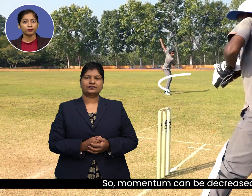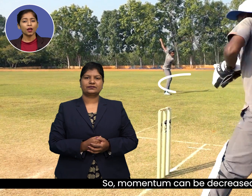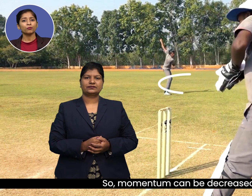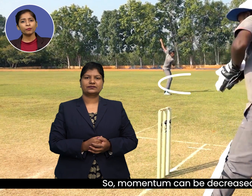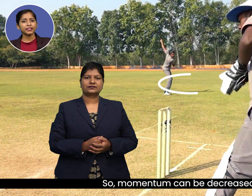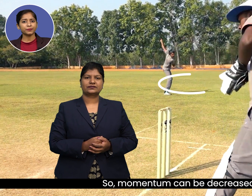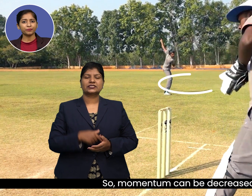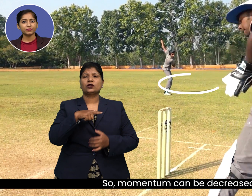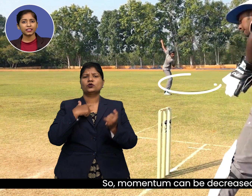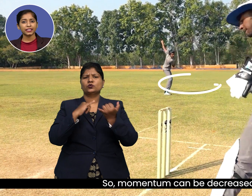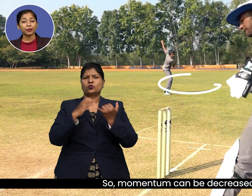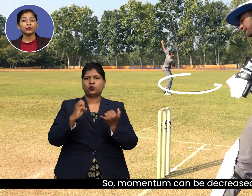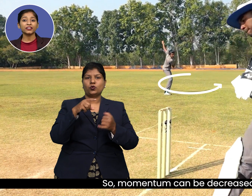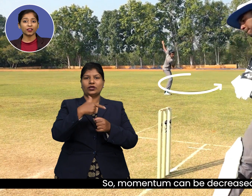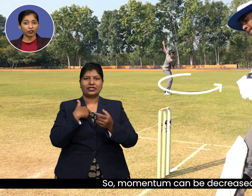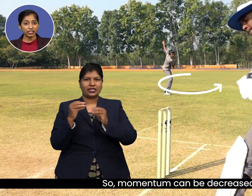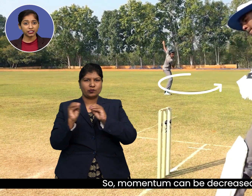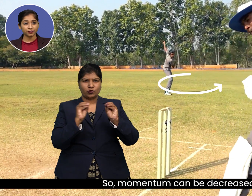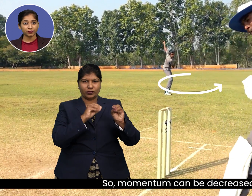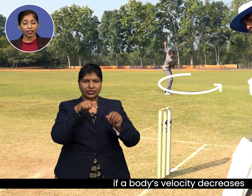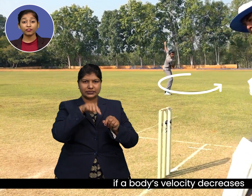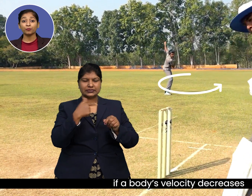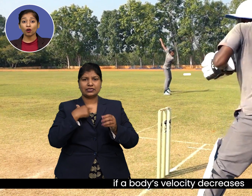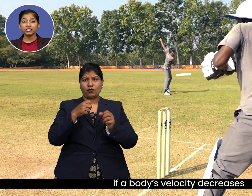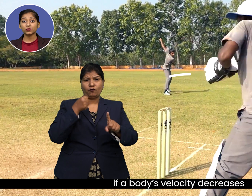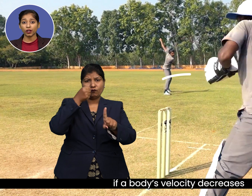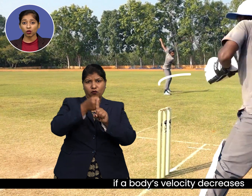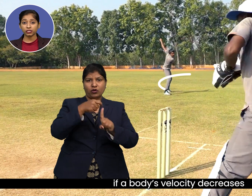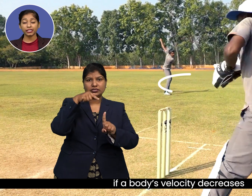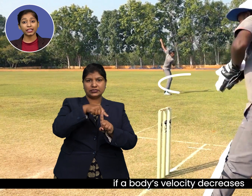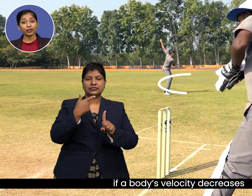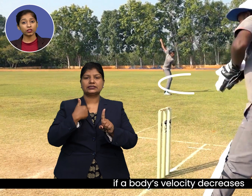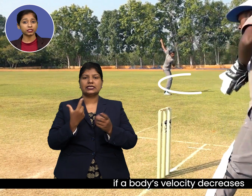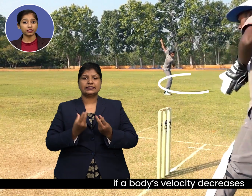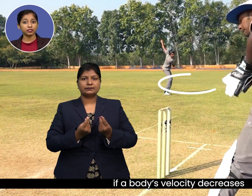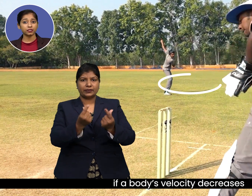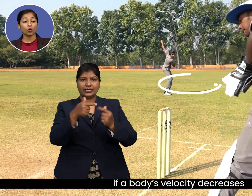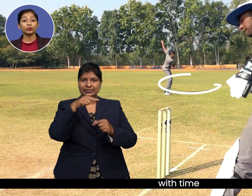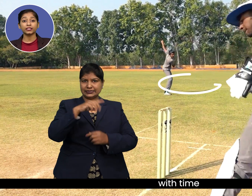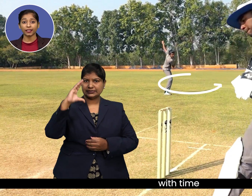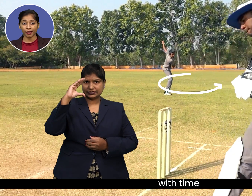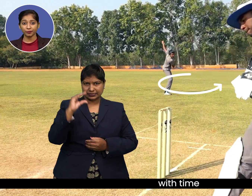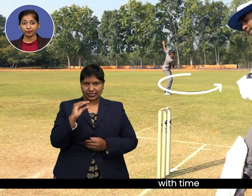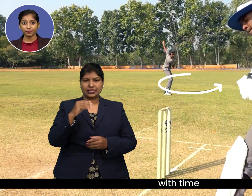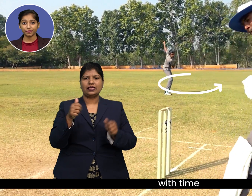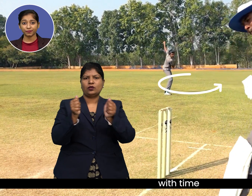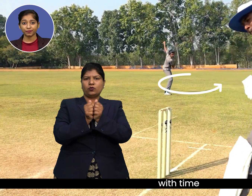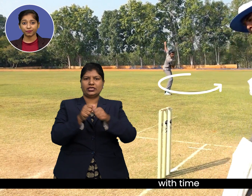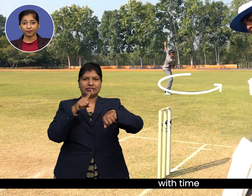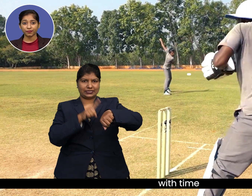So, momentum can be decreased if a body's velocity decreases with time.